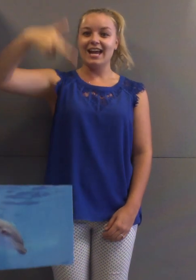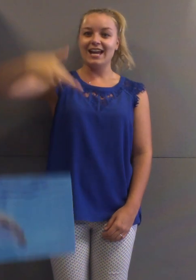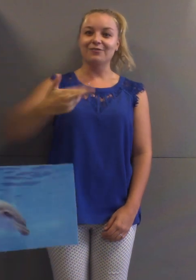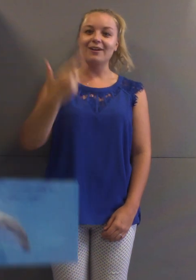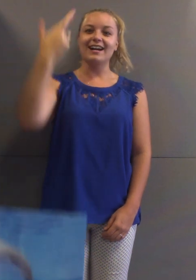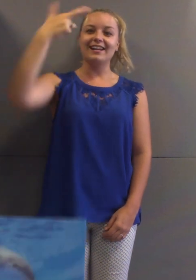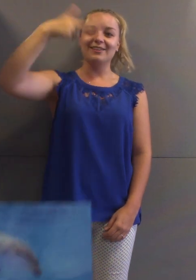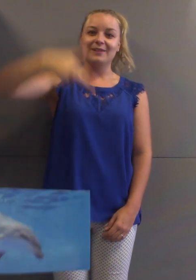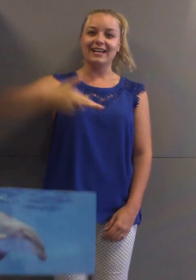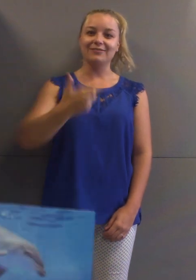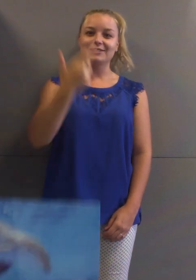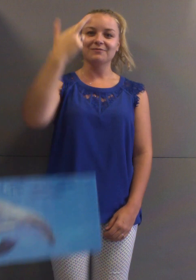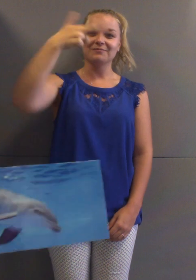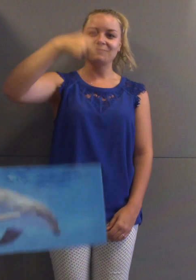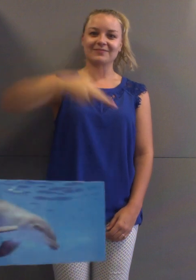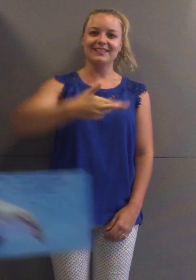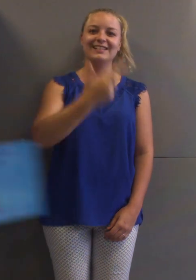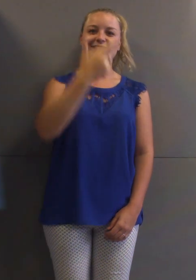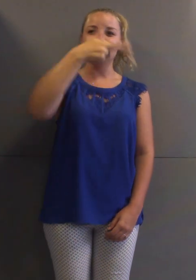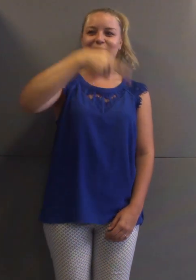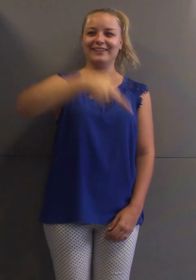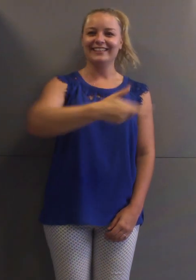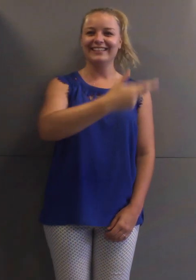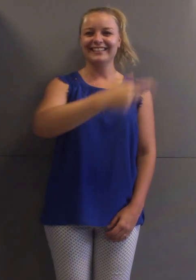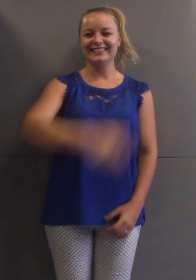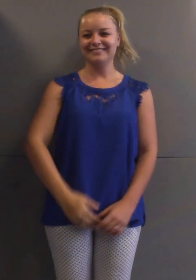and ride the waves. Dolphin.